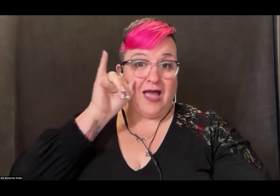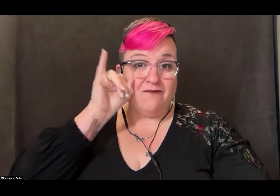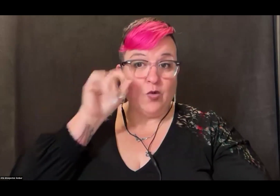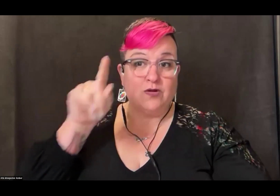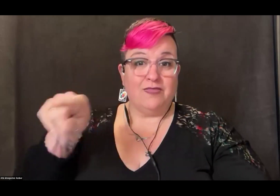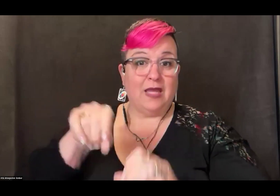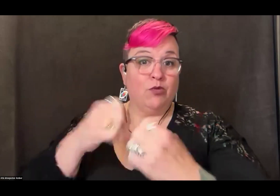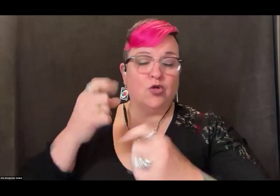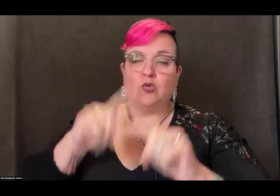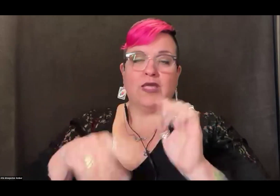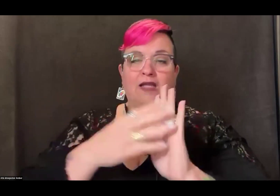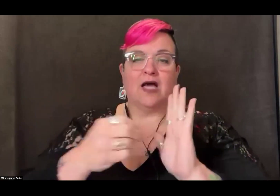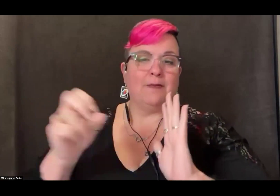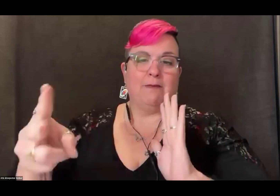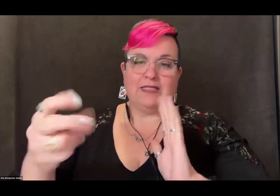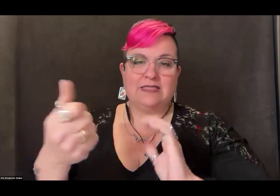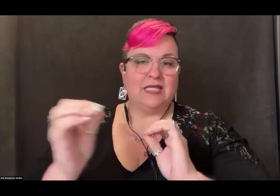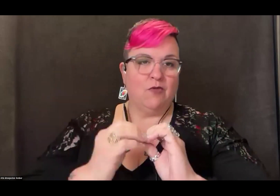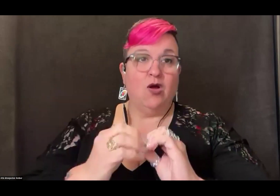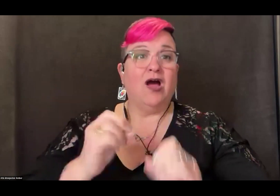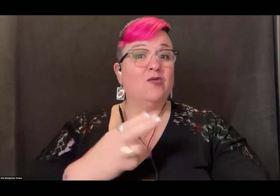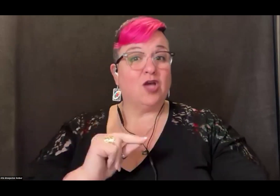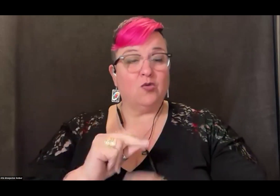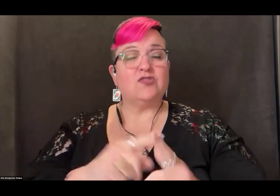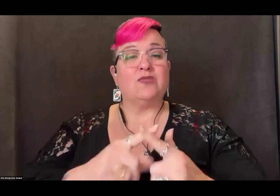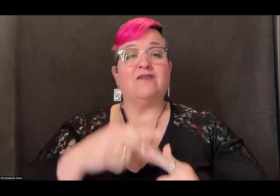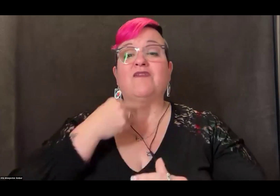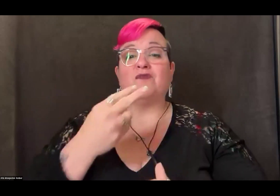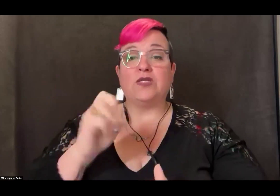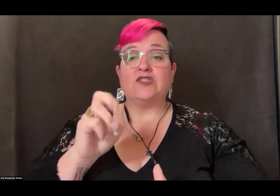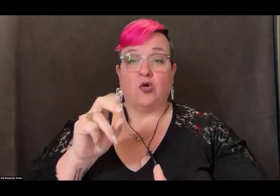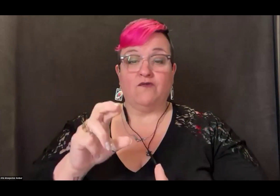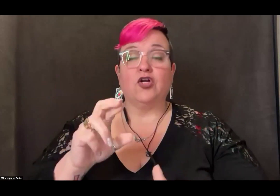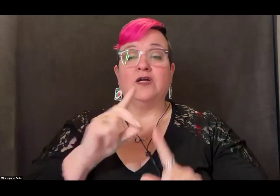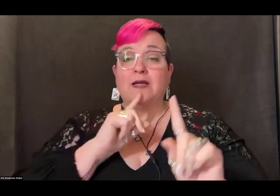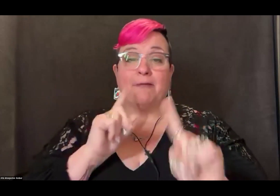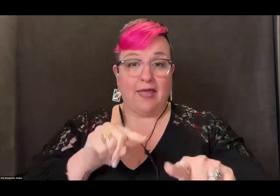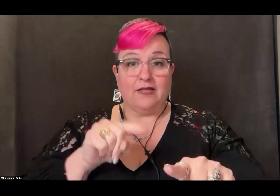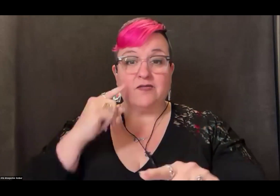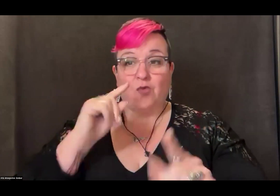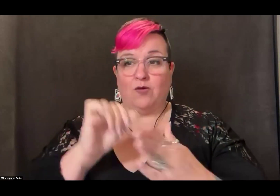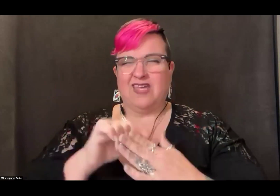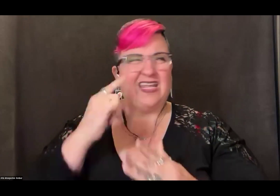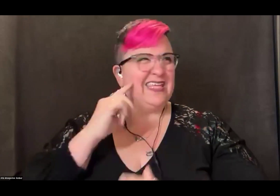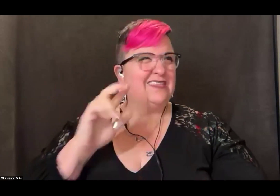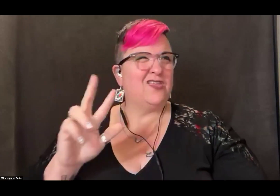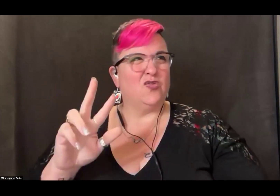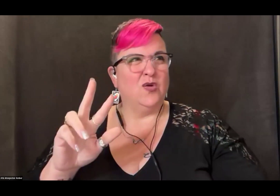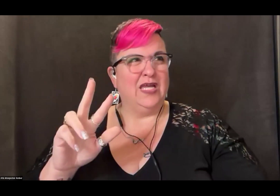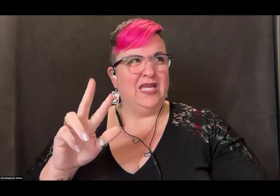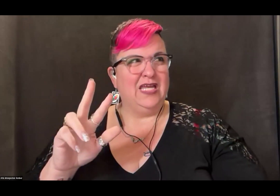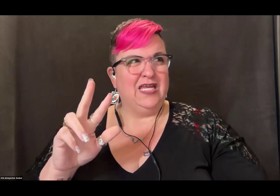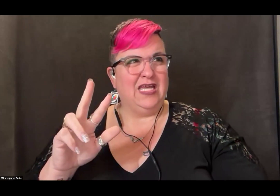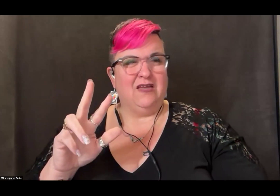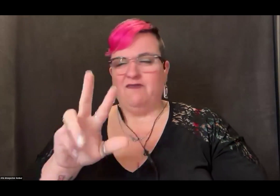it, so you can't copy paste anymore. Oh But if you no. do the voiceover command for I think it's the 3-finger quadruple